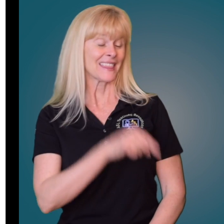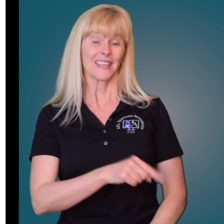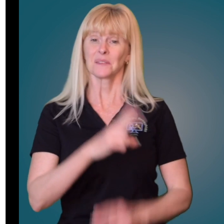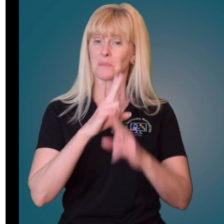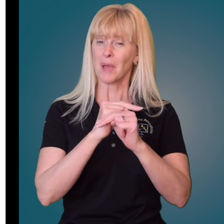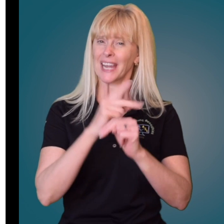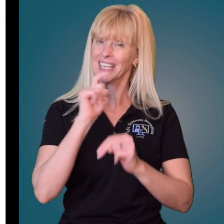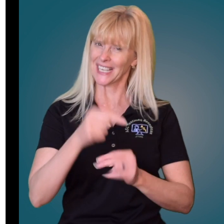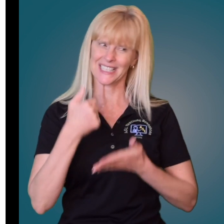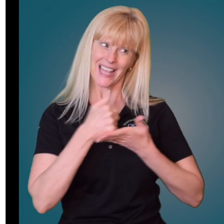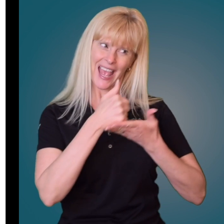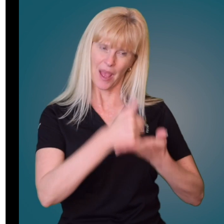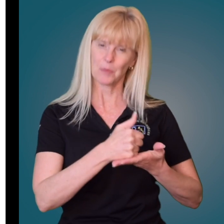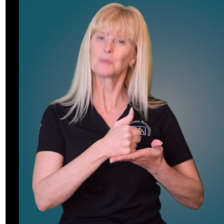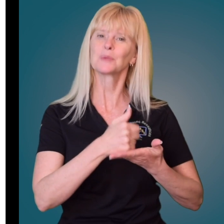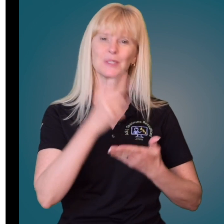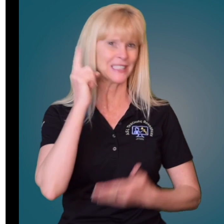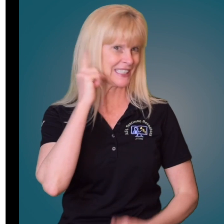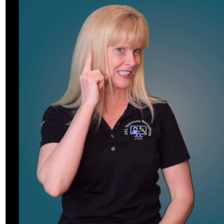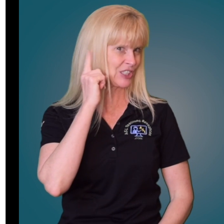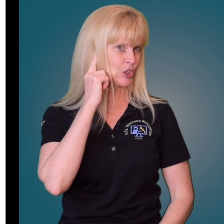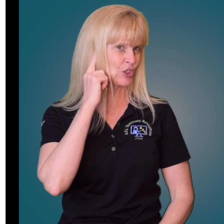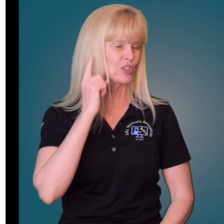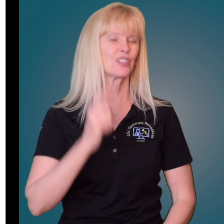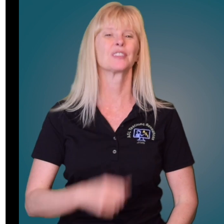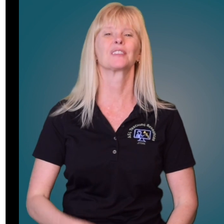This bunny needs help to hear.